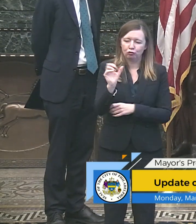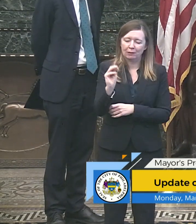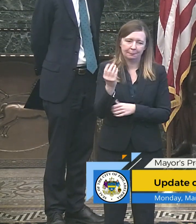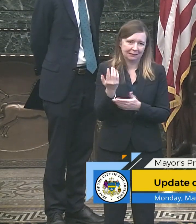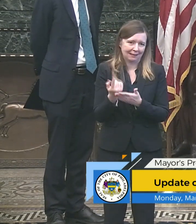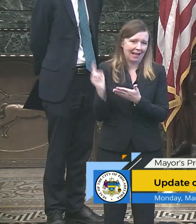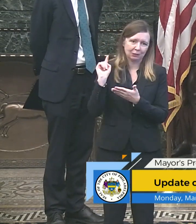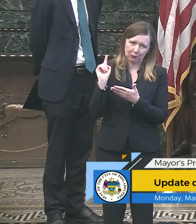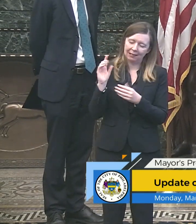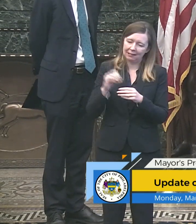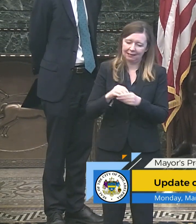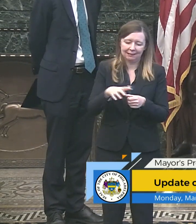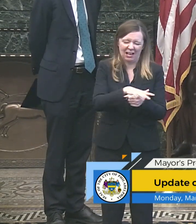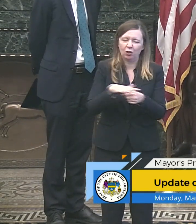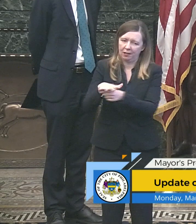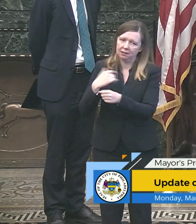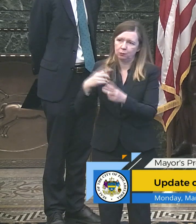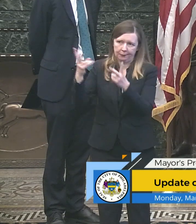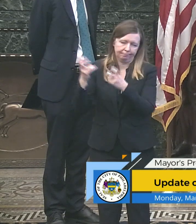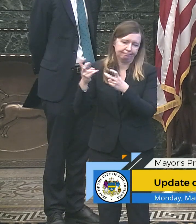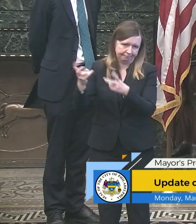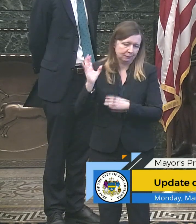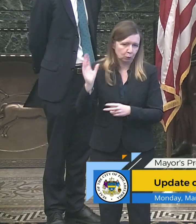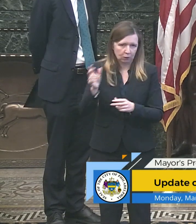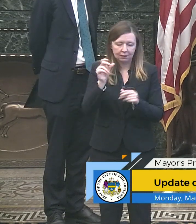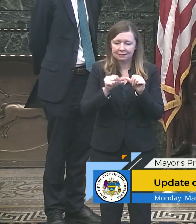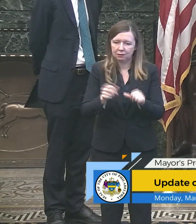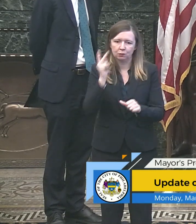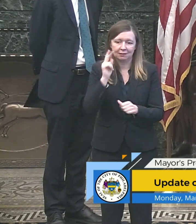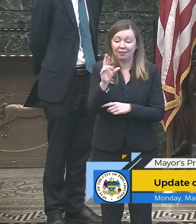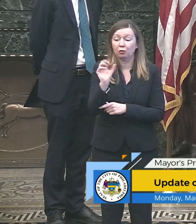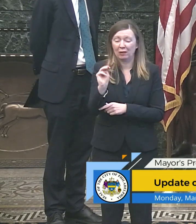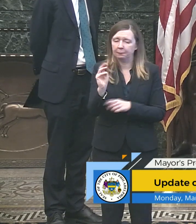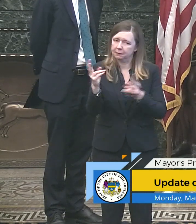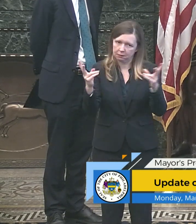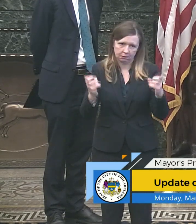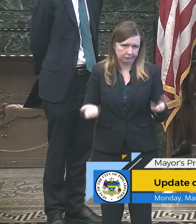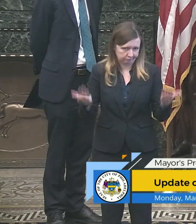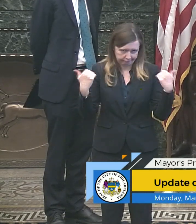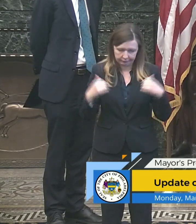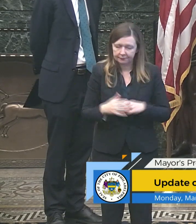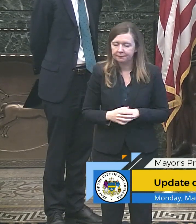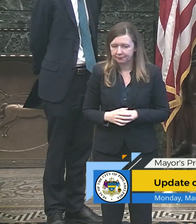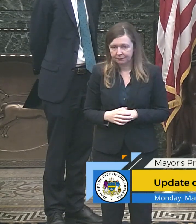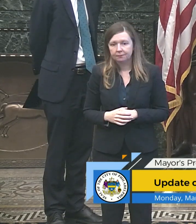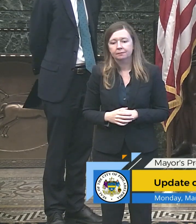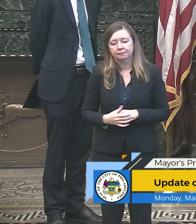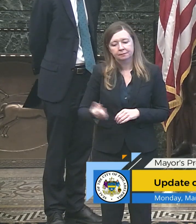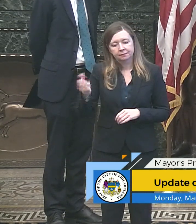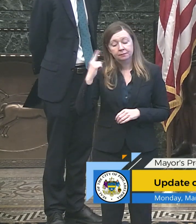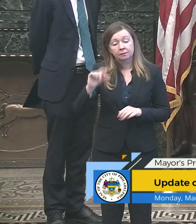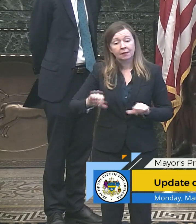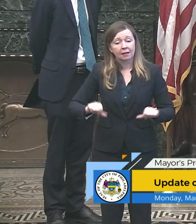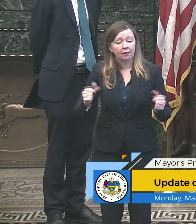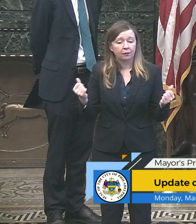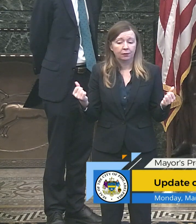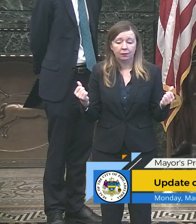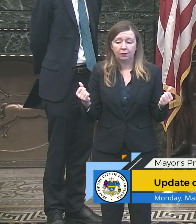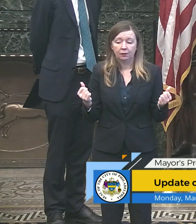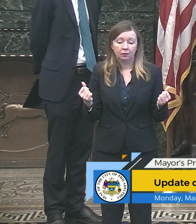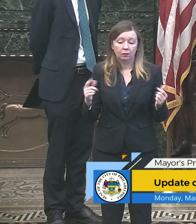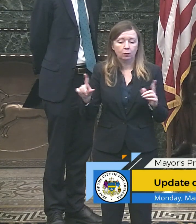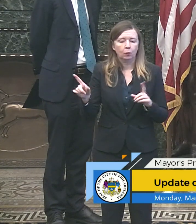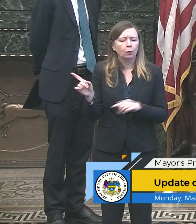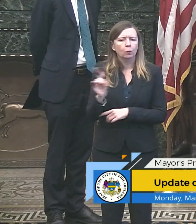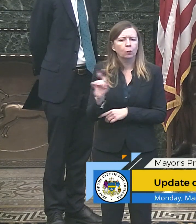hotspot areas. That's continuing this week. So you're going to continue to see rims come down across the park system. Got it. Any insight on